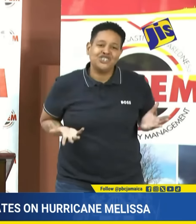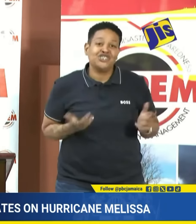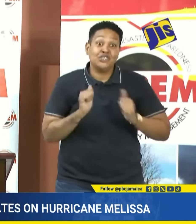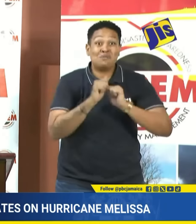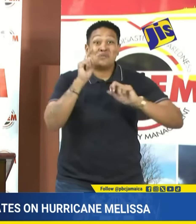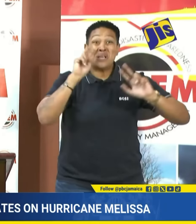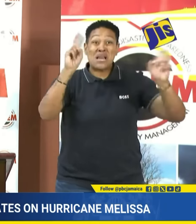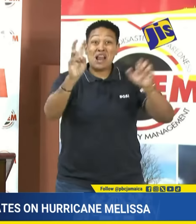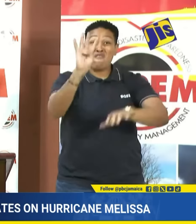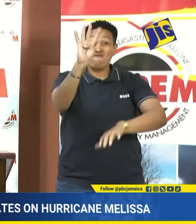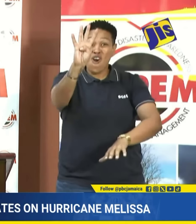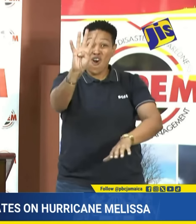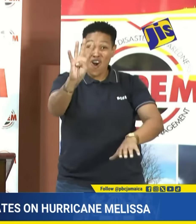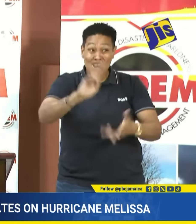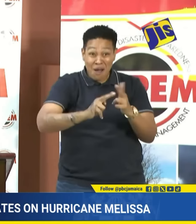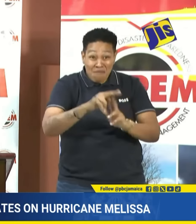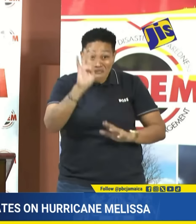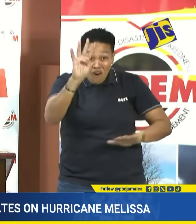And with a Category 4